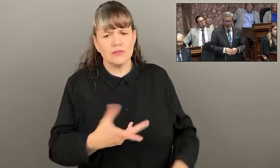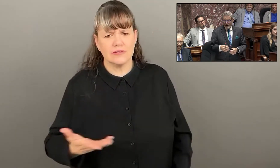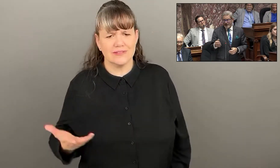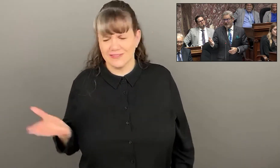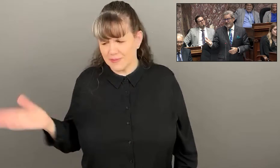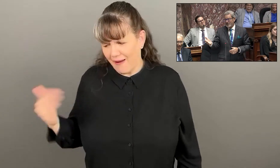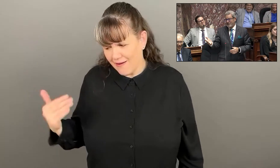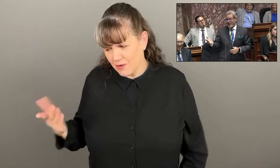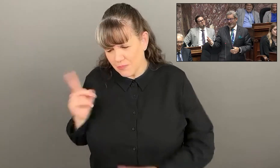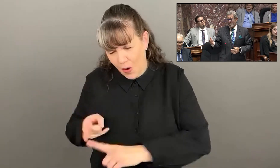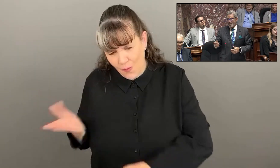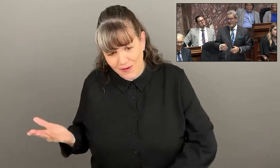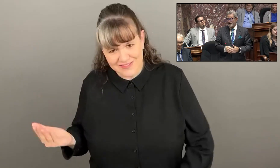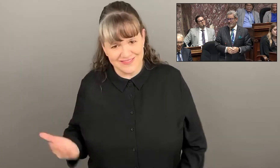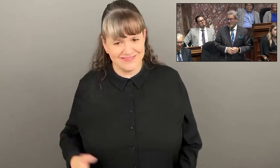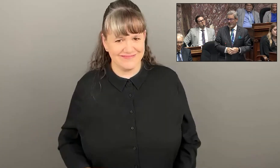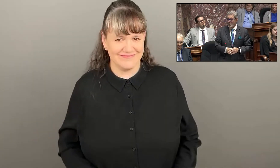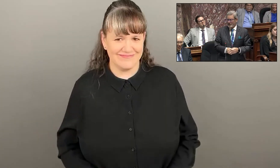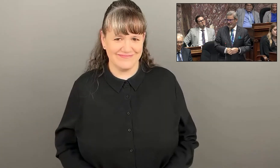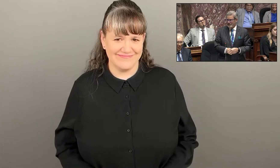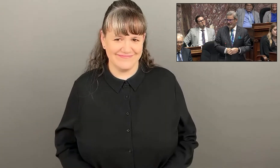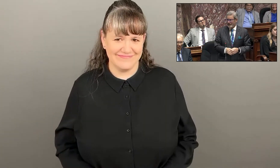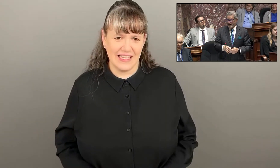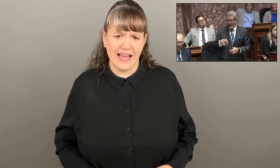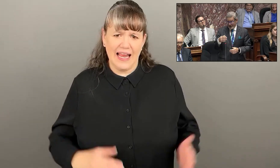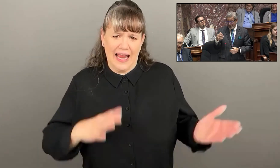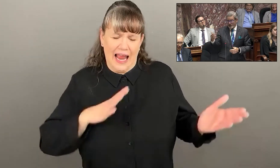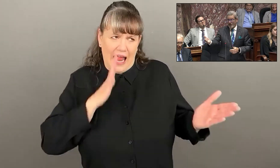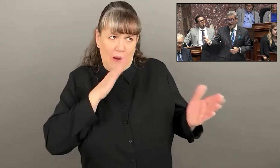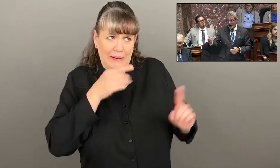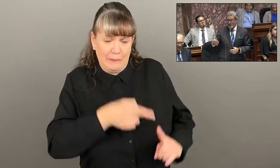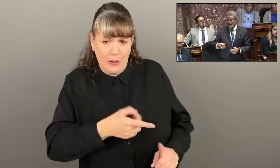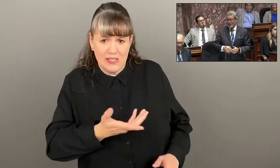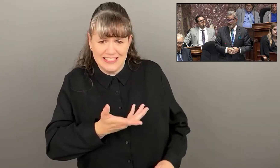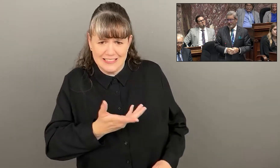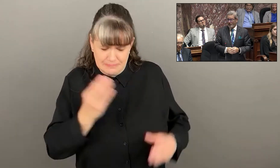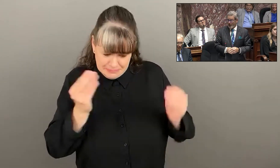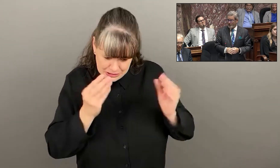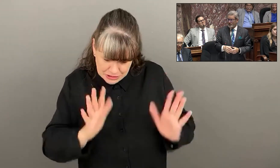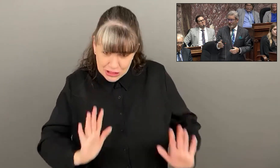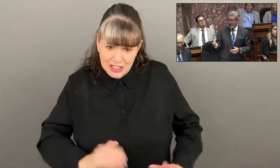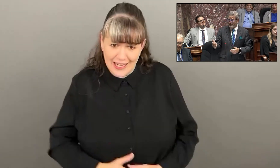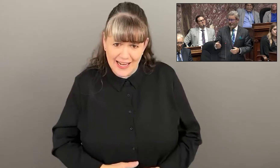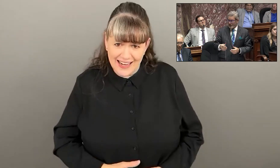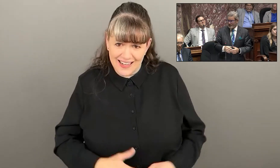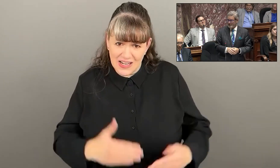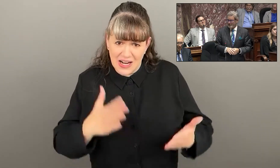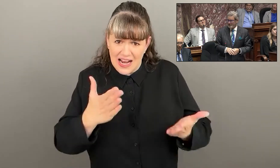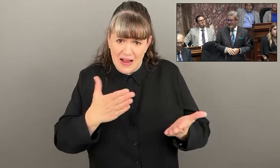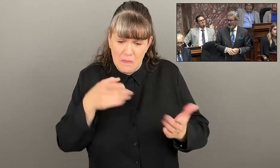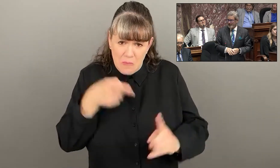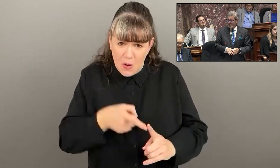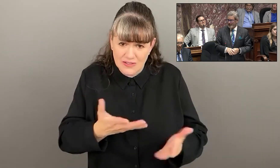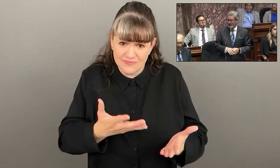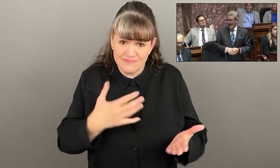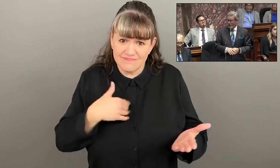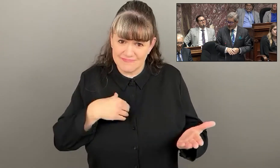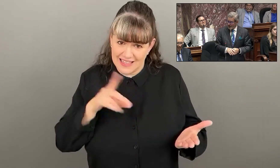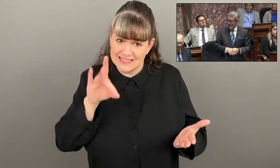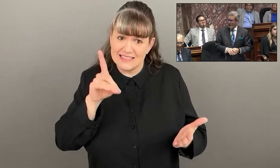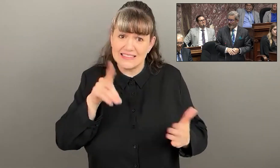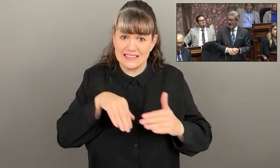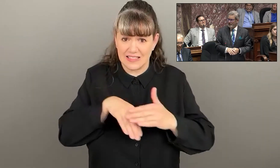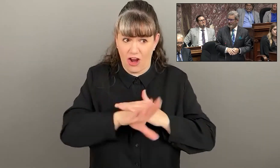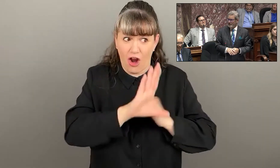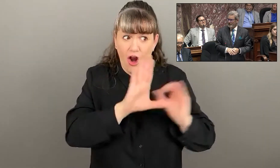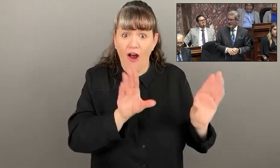The point is, the facts are, Mr. Speaker, I did go into your office looking for you. And what did